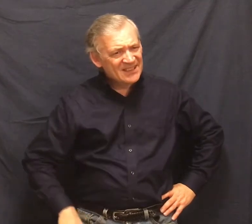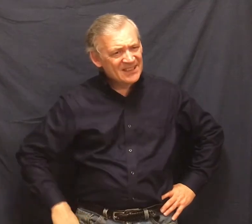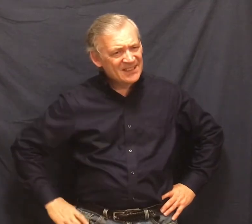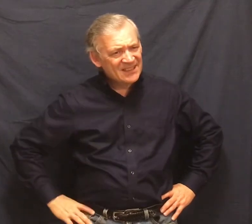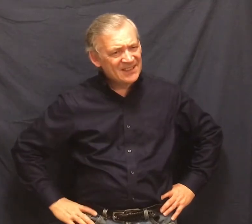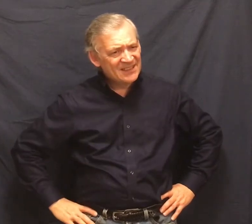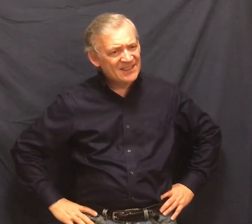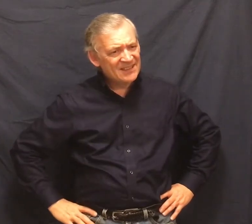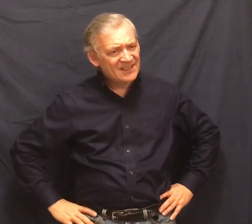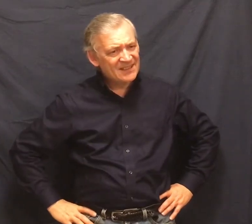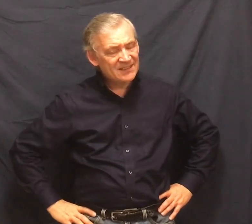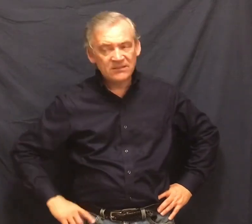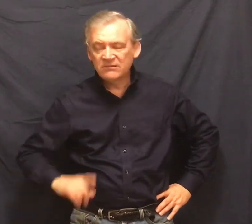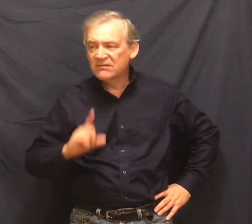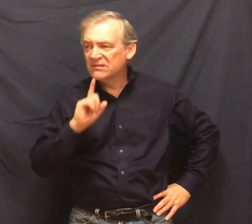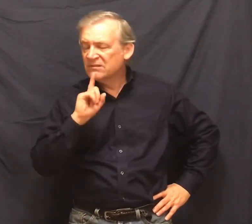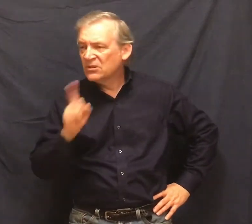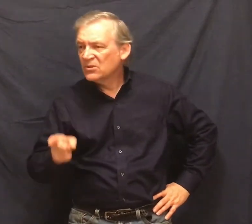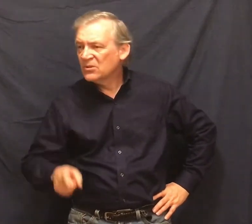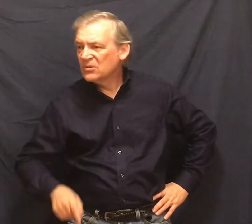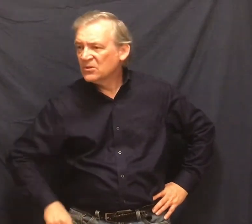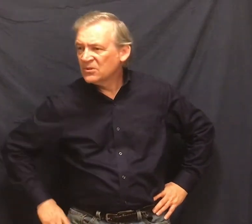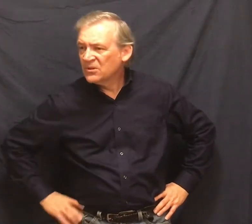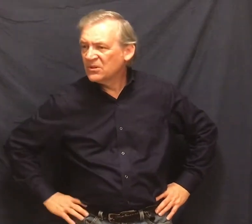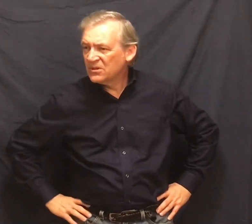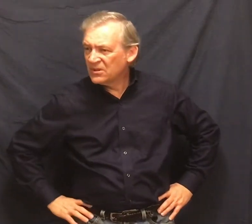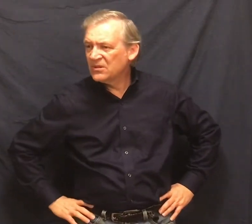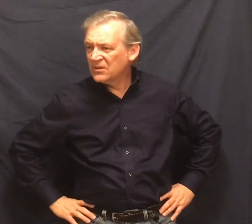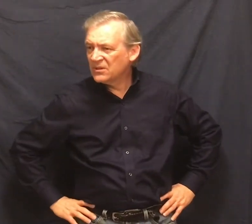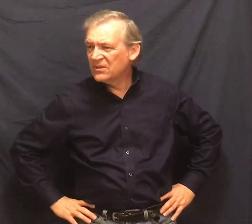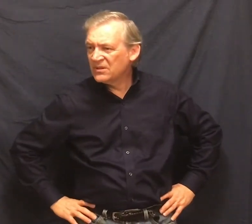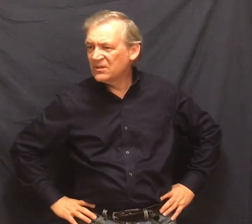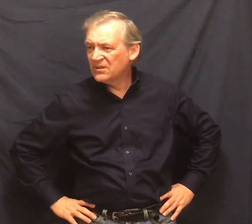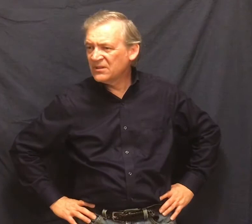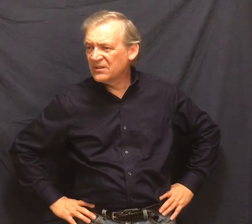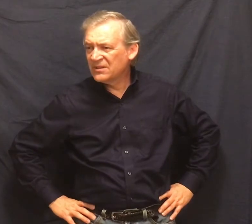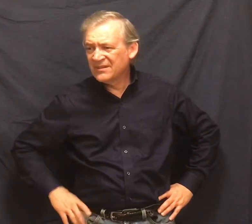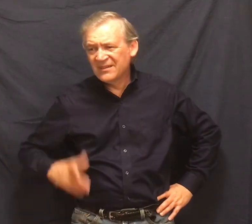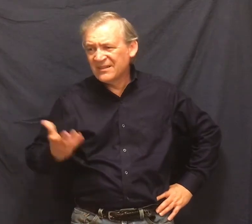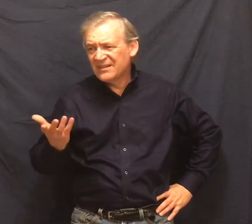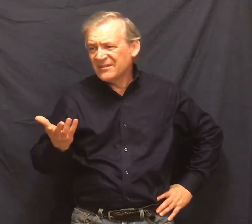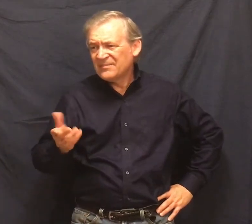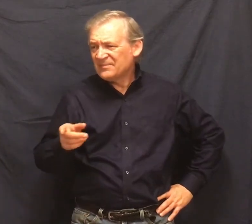"Sure, he's just like a kid. There ain't no more harm in him than a kid neither, except he's so strong."